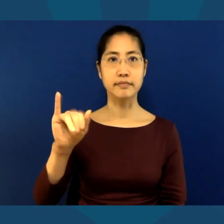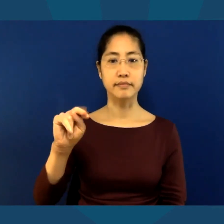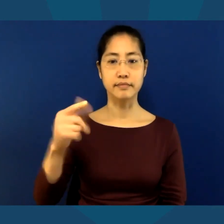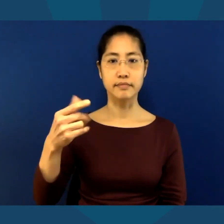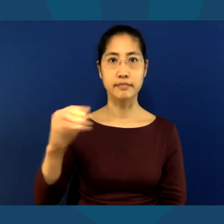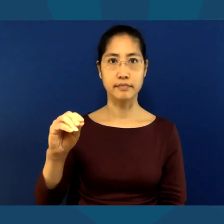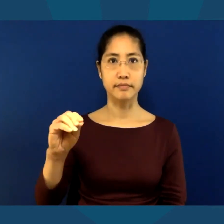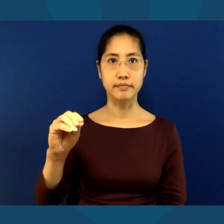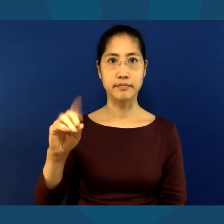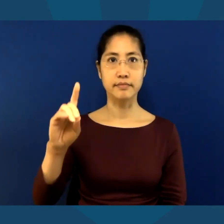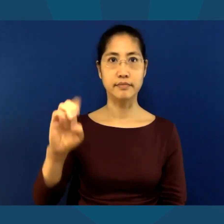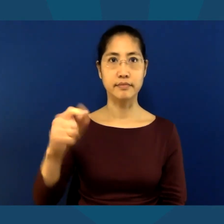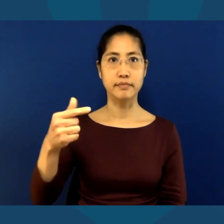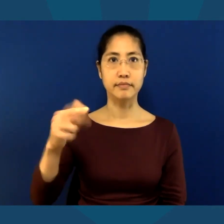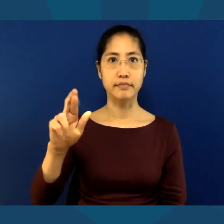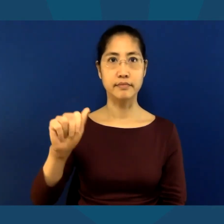Domingo de Gracia.